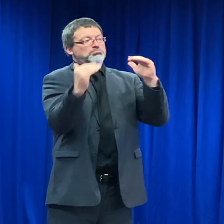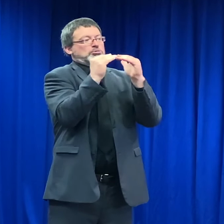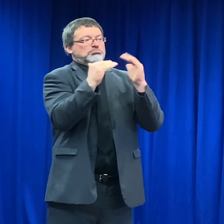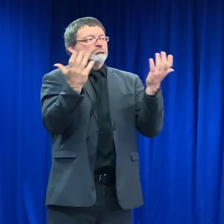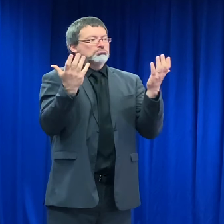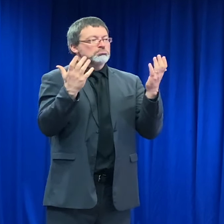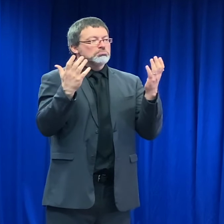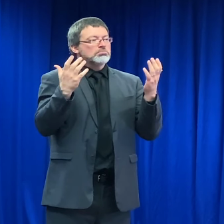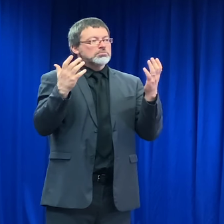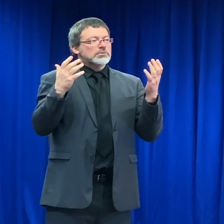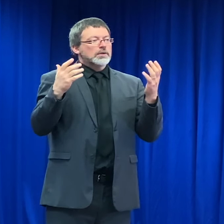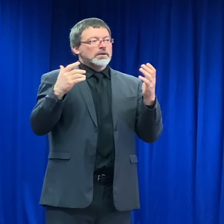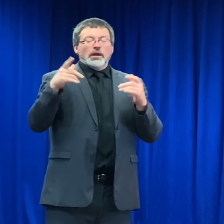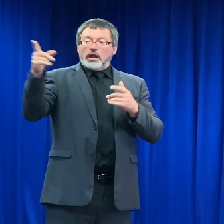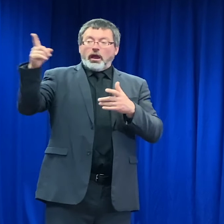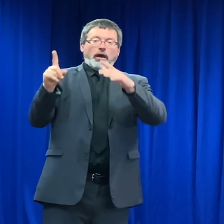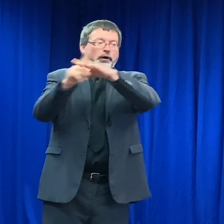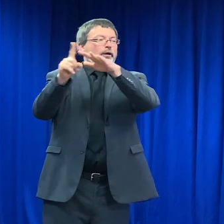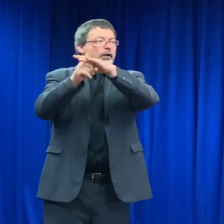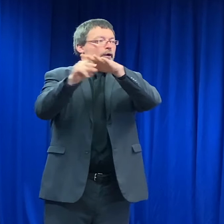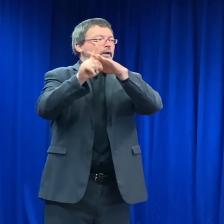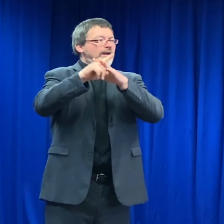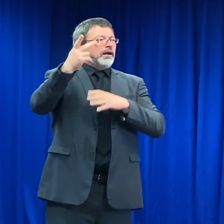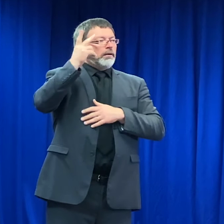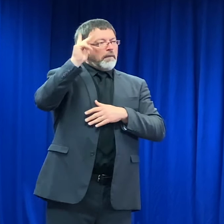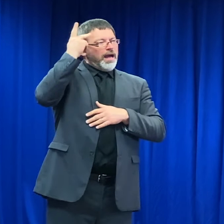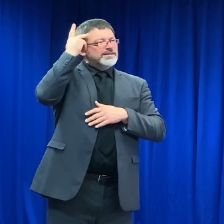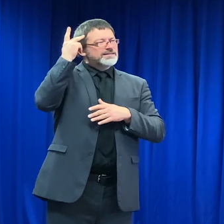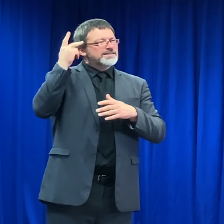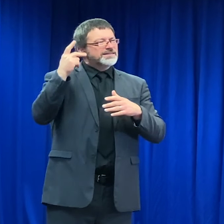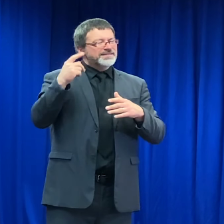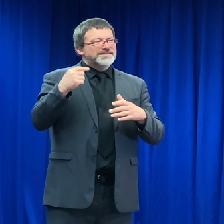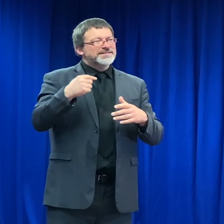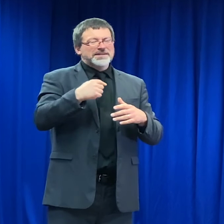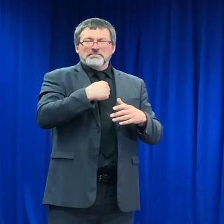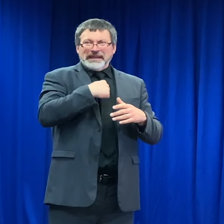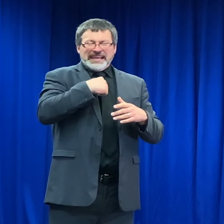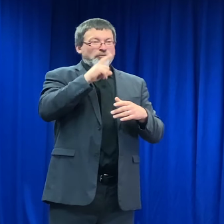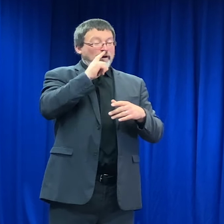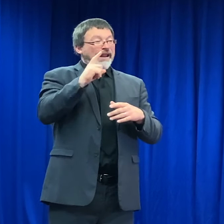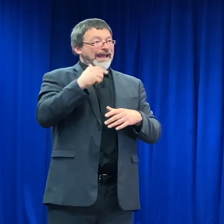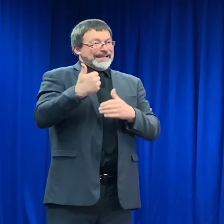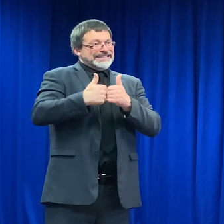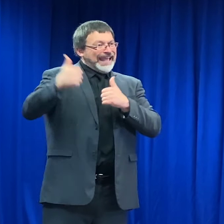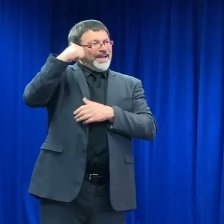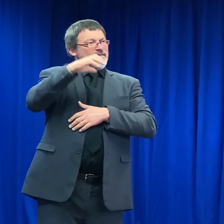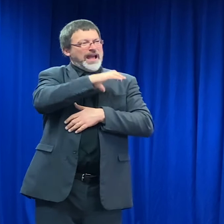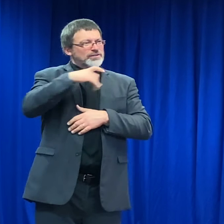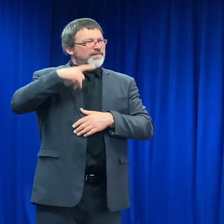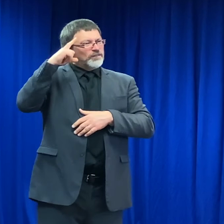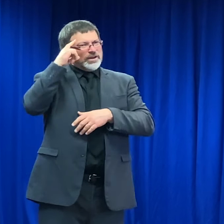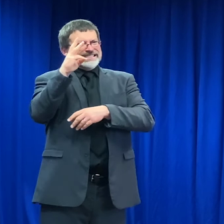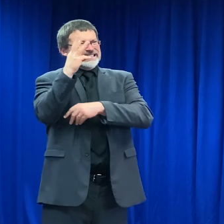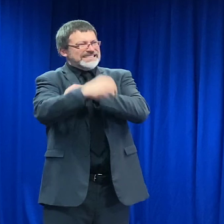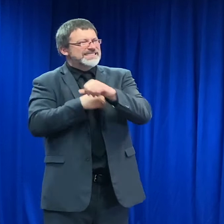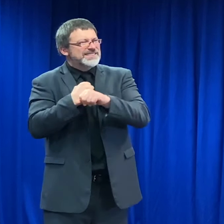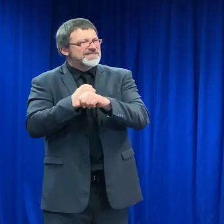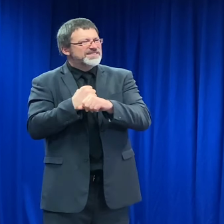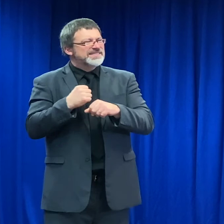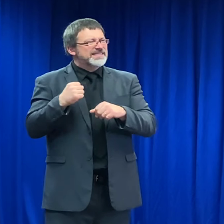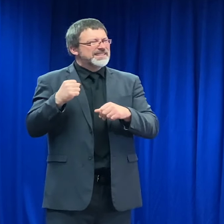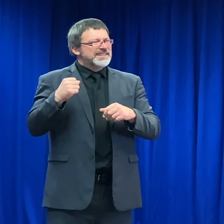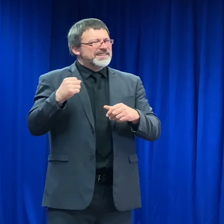served on that council for 6 years. We didn't ask political questions. I got to be honest. I've never asked Ryan what political party he's from.